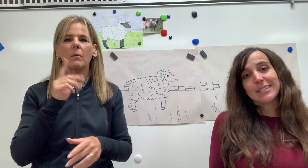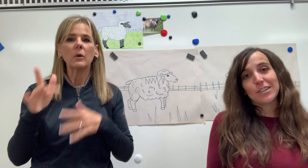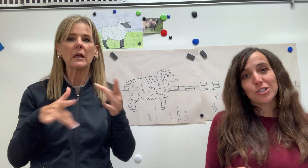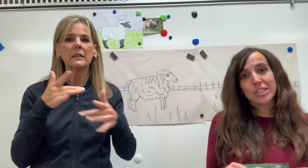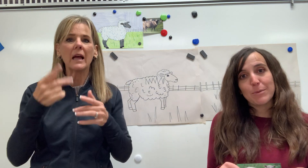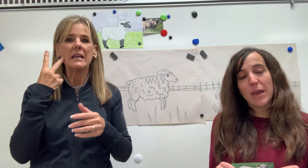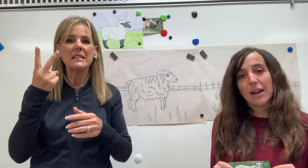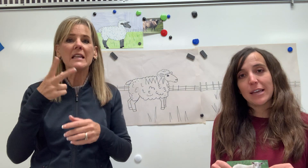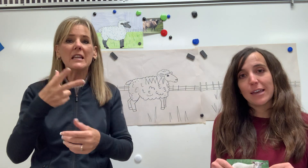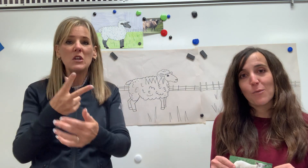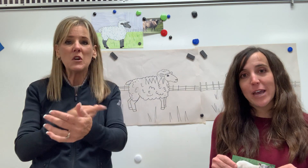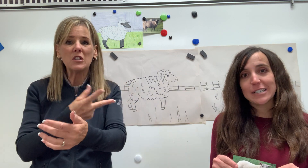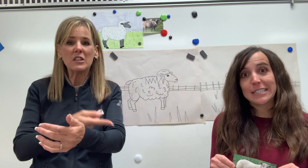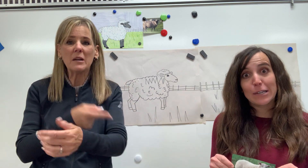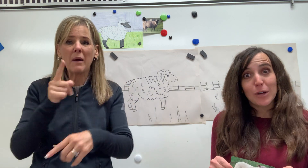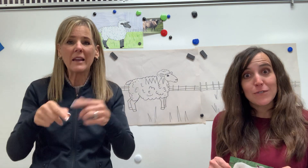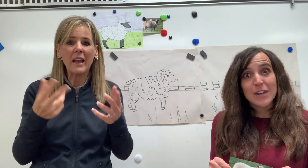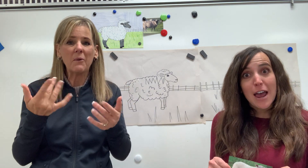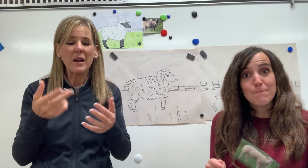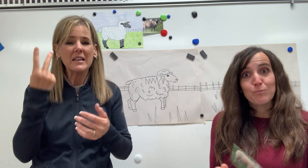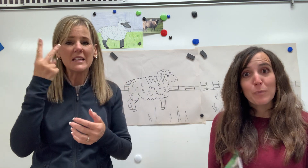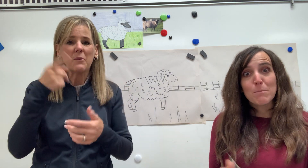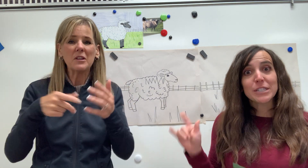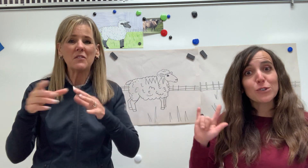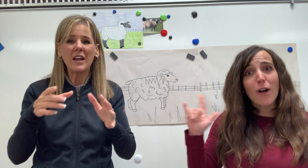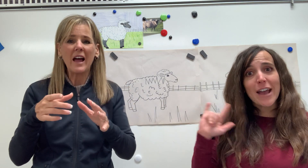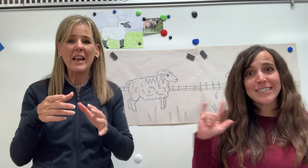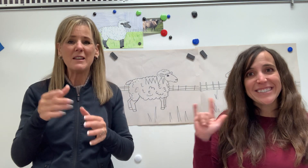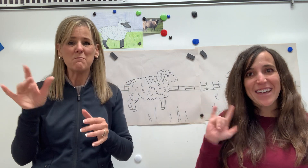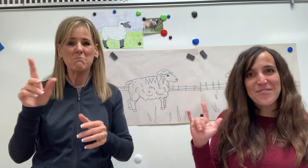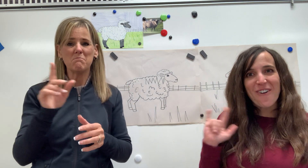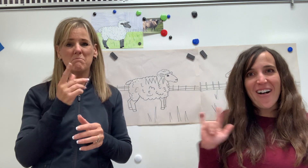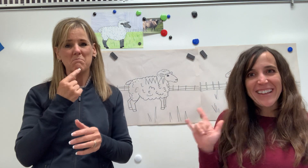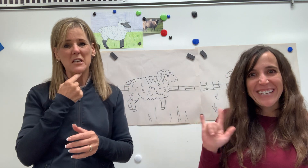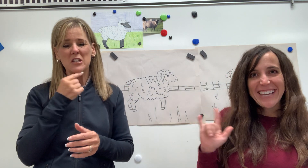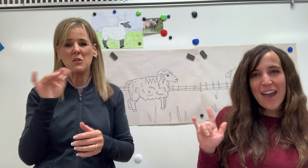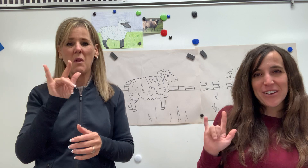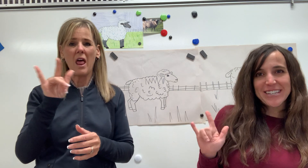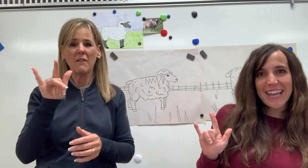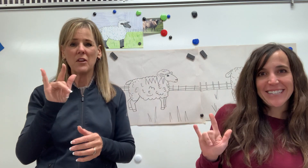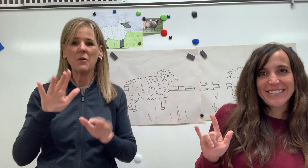your sheep and I can't wait to see what you've done. Miss you guys. Love you all. Have a good day.